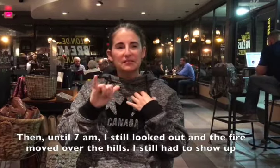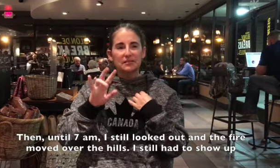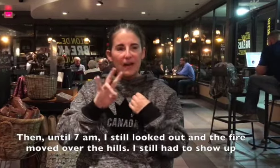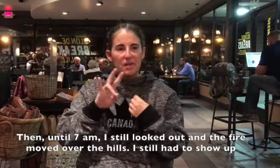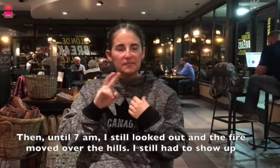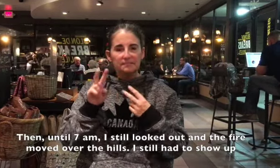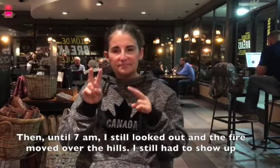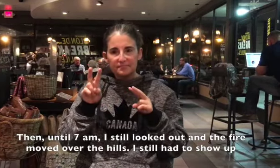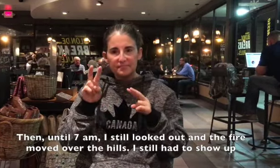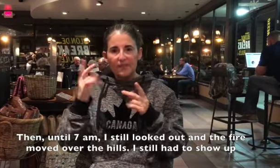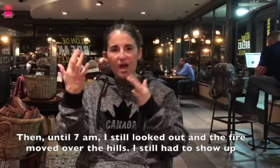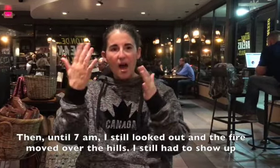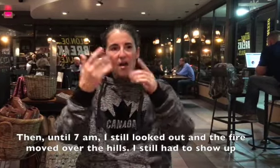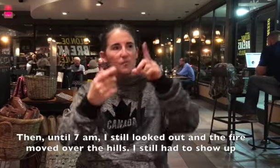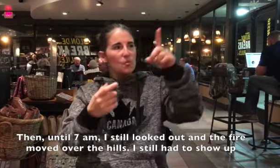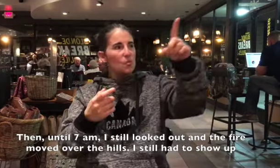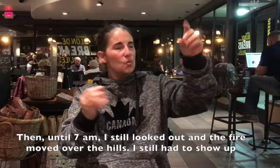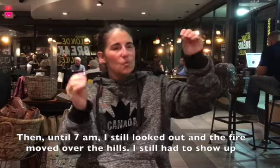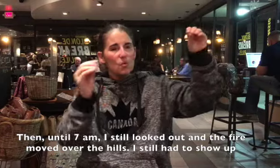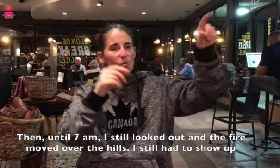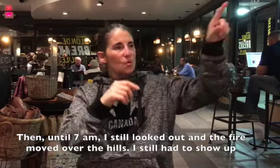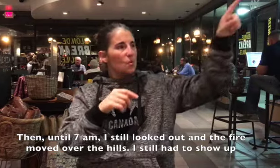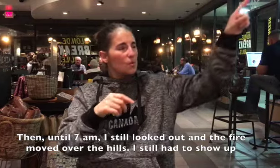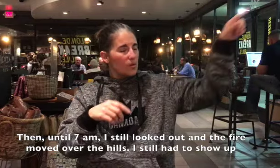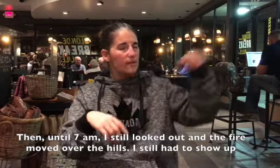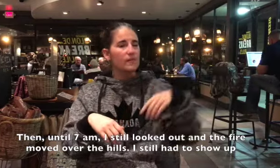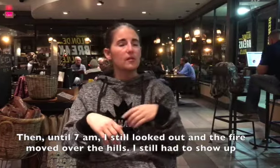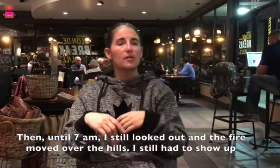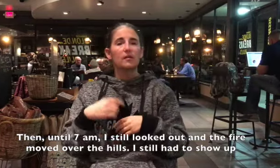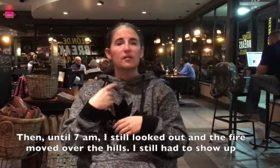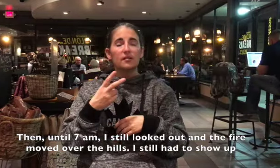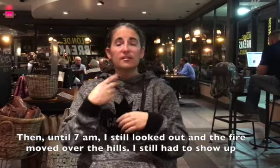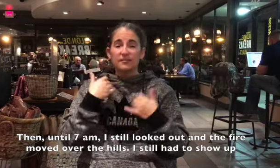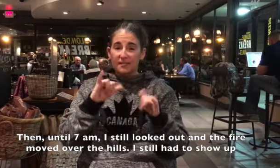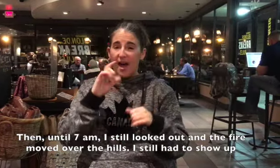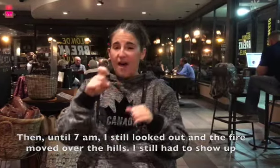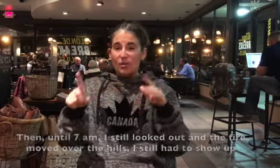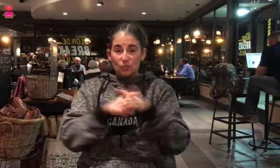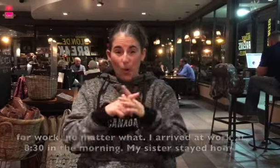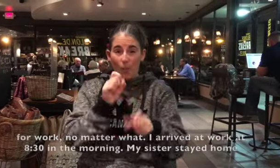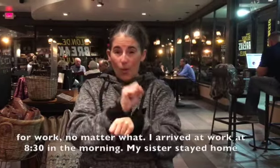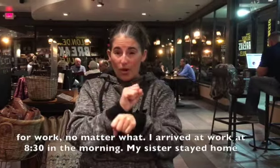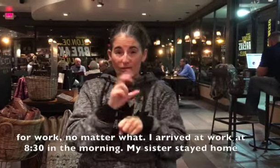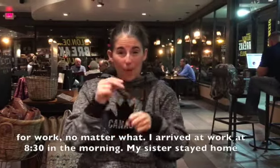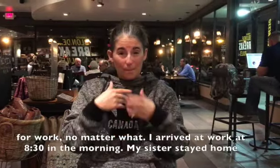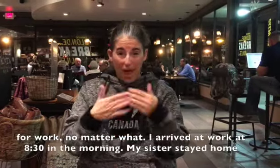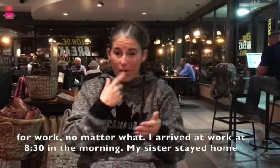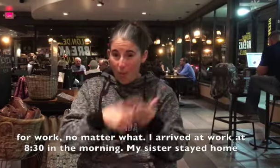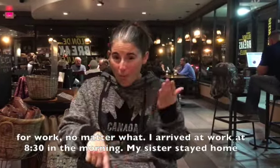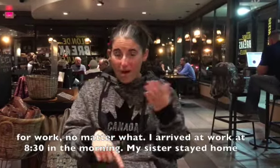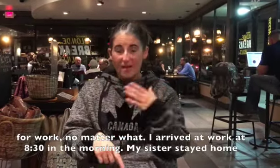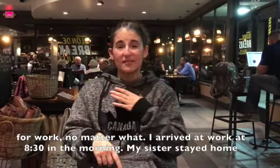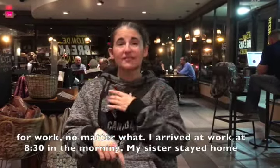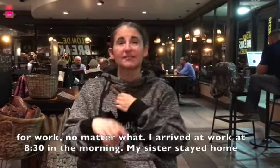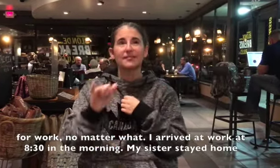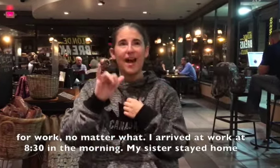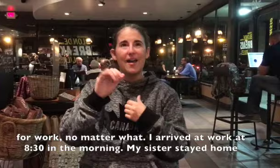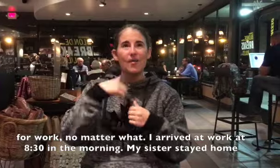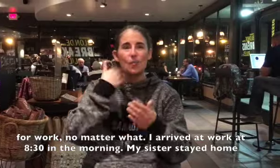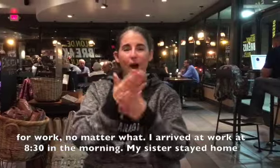Until about 7 a.m., I looked out and the fire had moved over the hills. I still had to show up to work, no matter what.